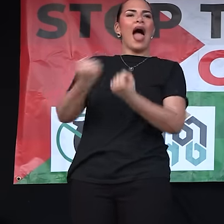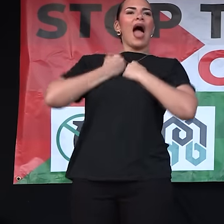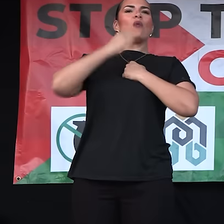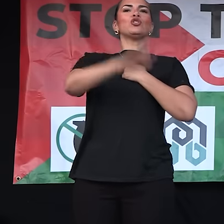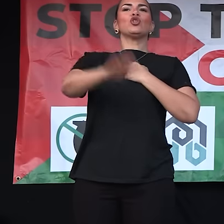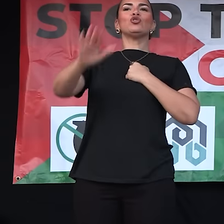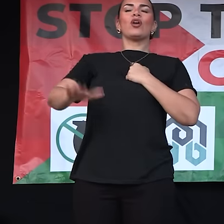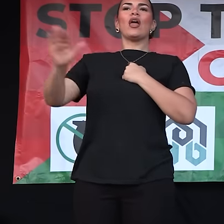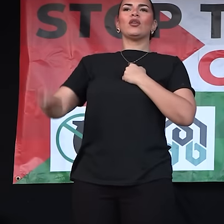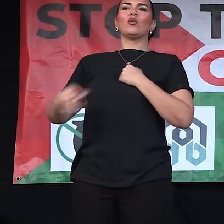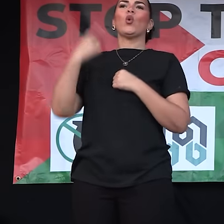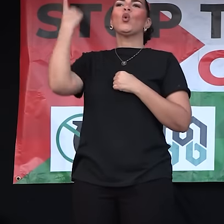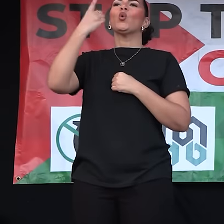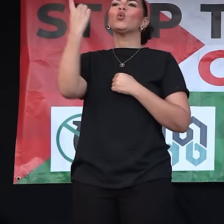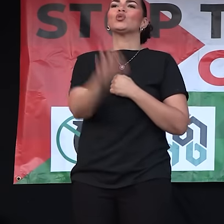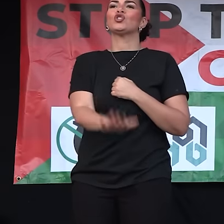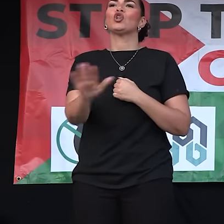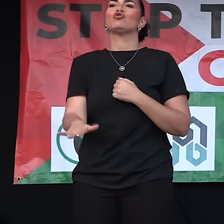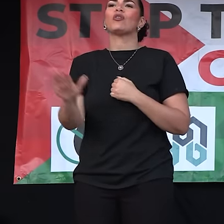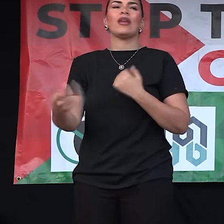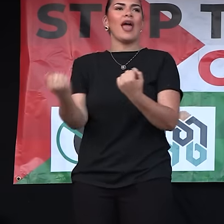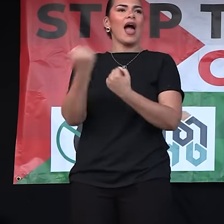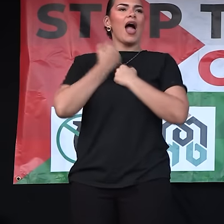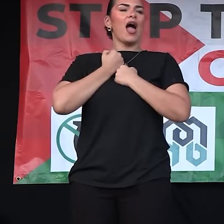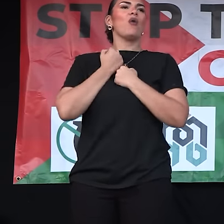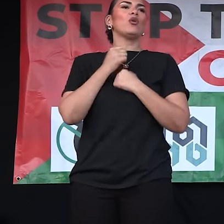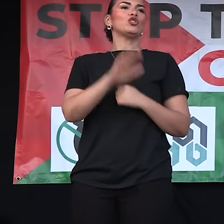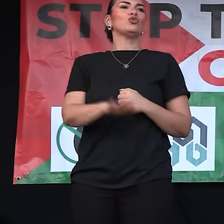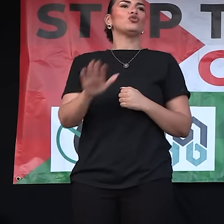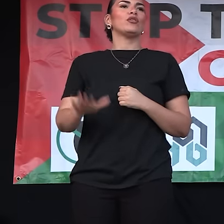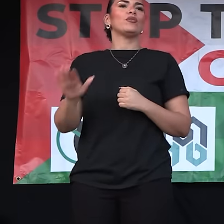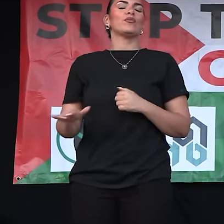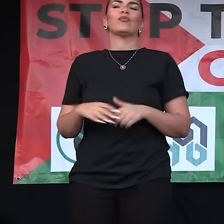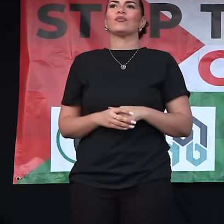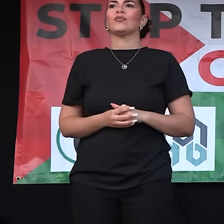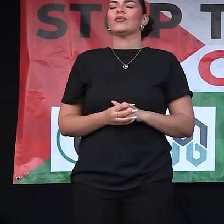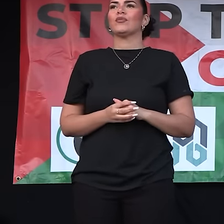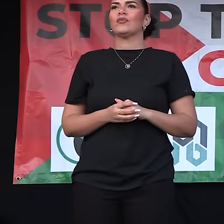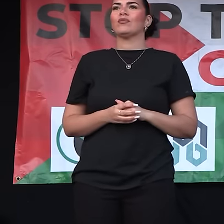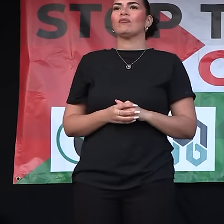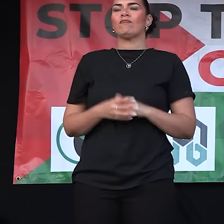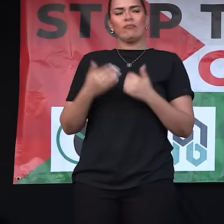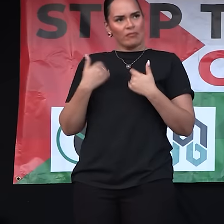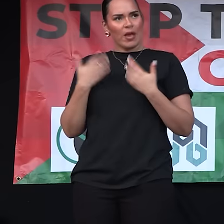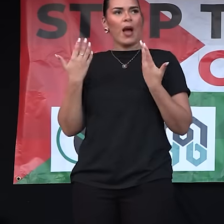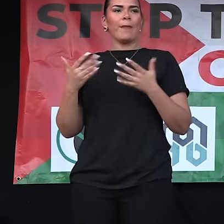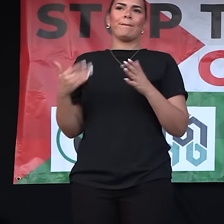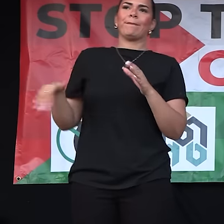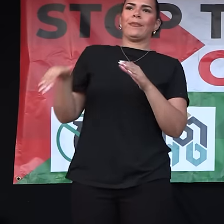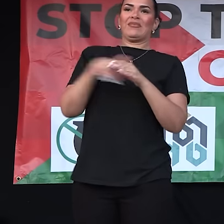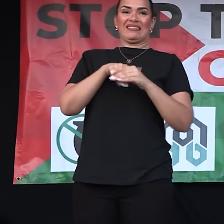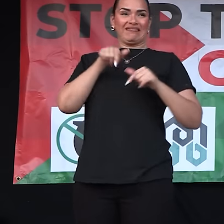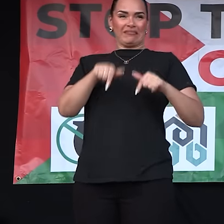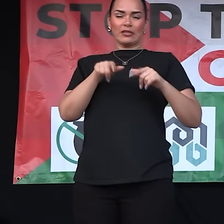children? Our children! Whose children? Our children! While I have been part of this struggle for